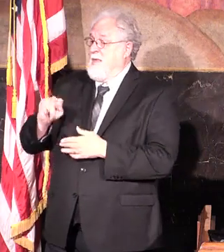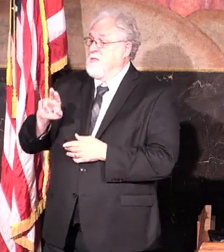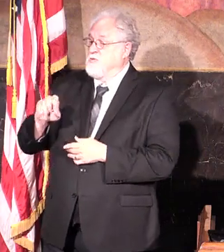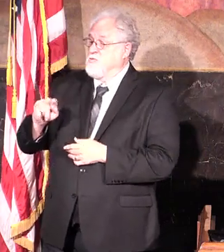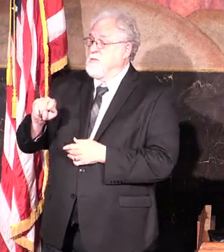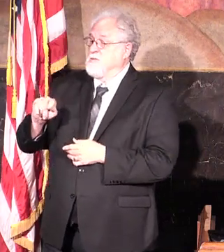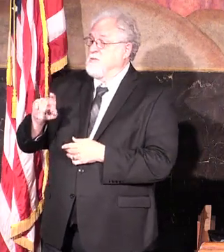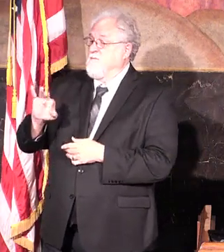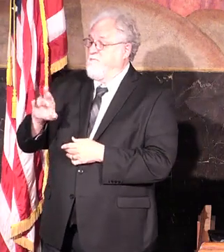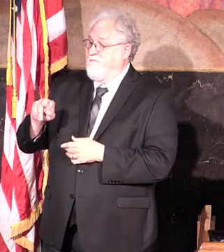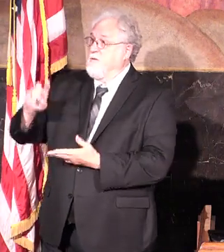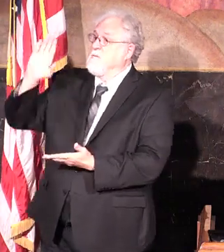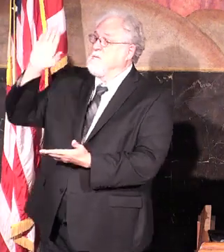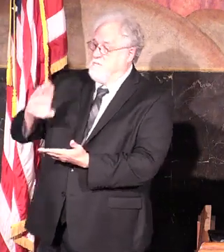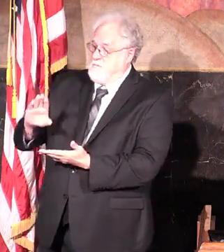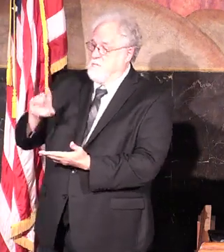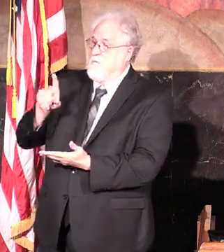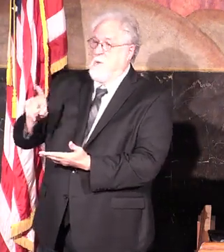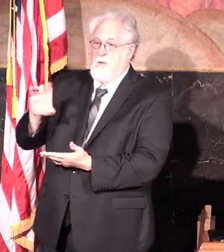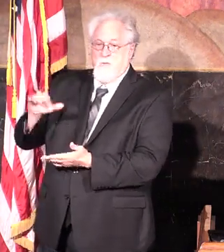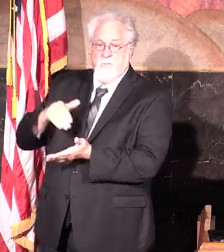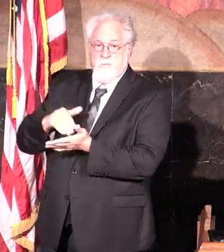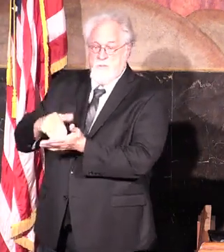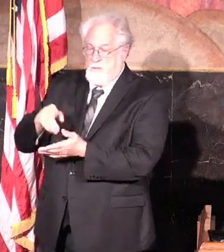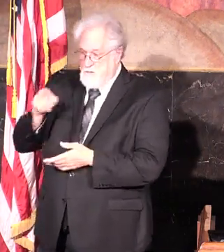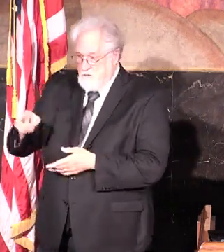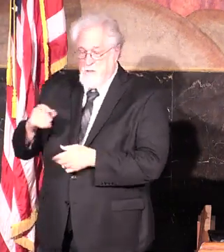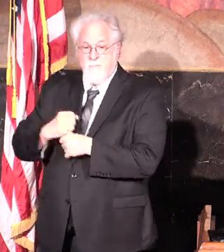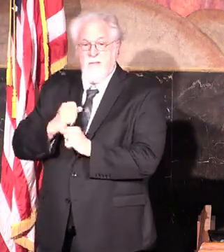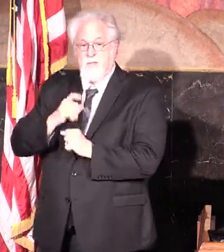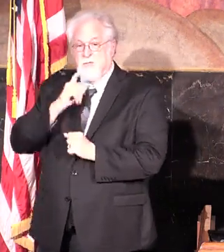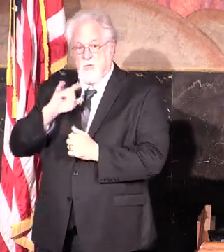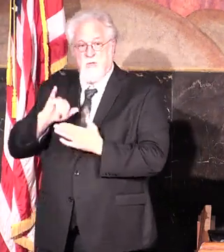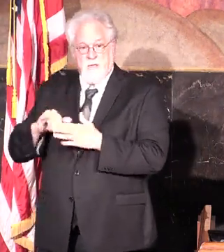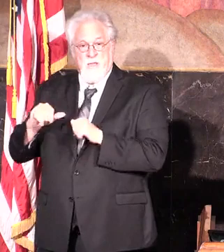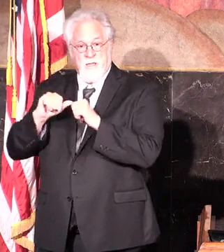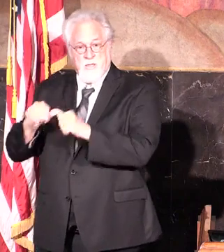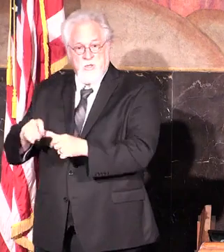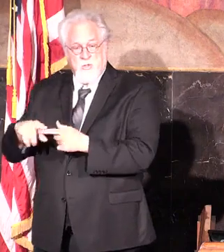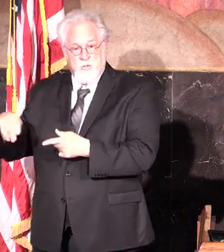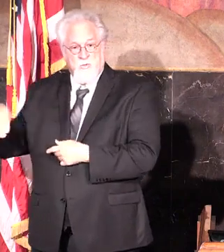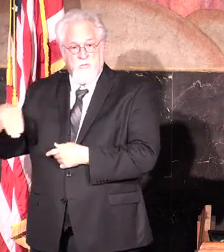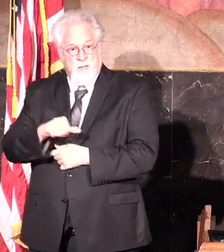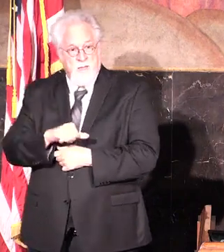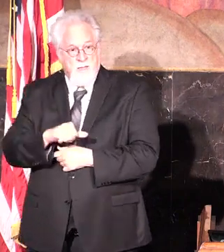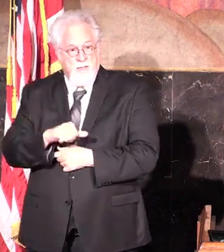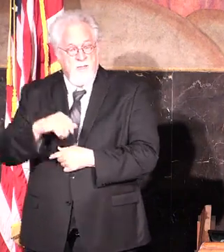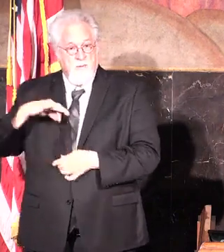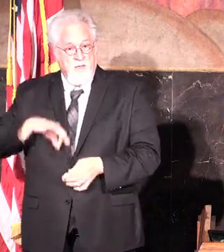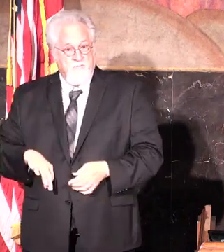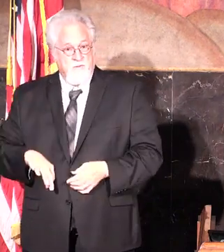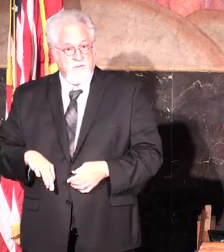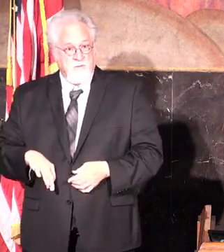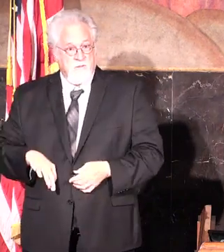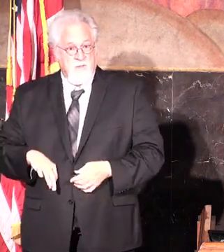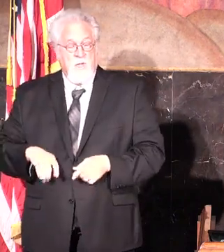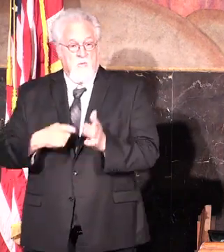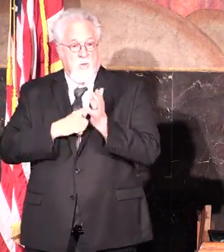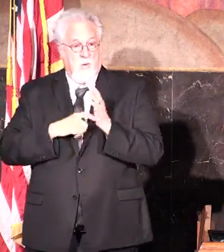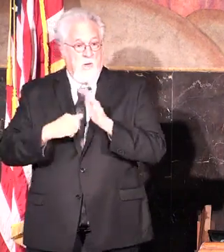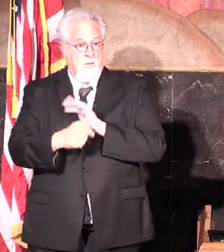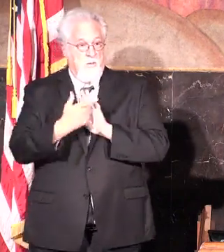drains to a certain level, in order to ensure its solvency and the ability to continue to pay benefits as required by